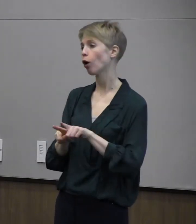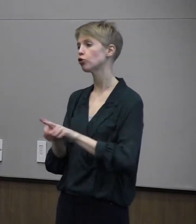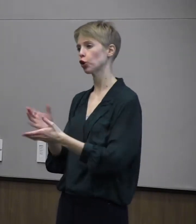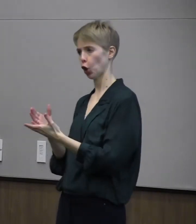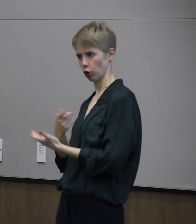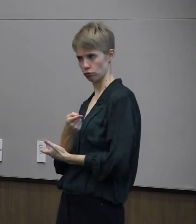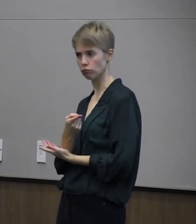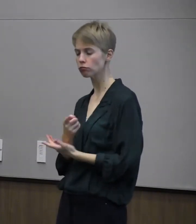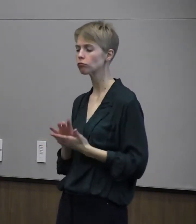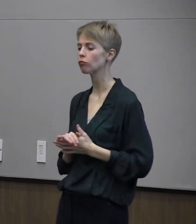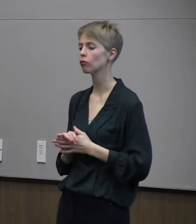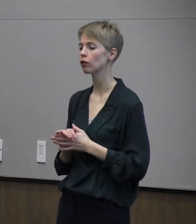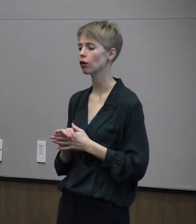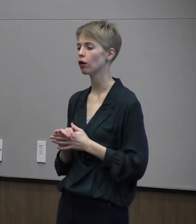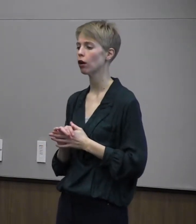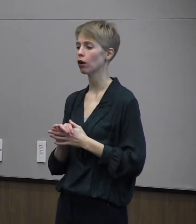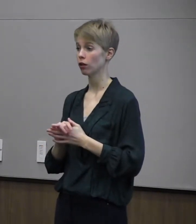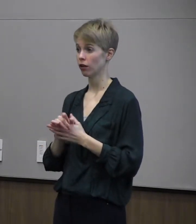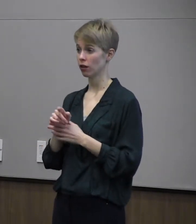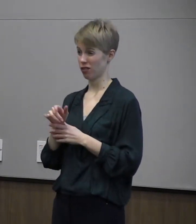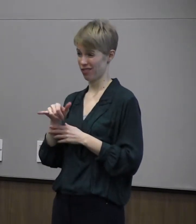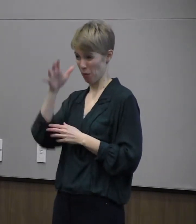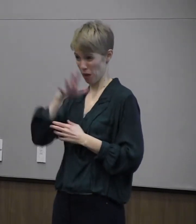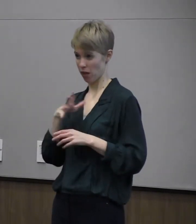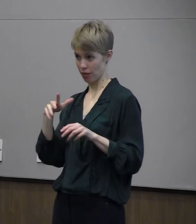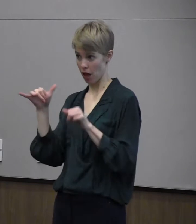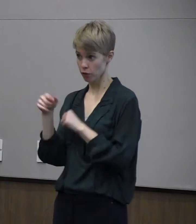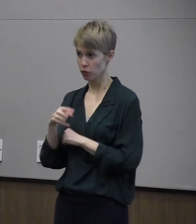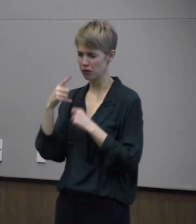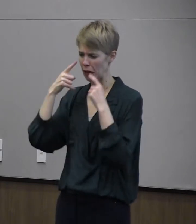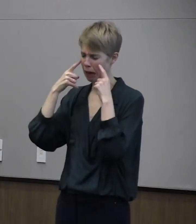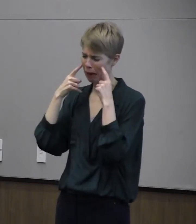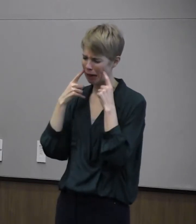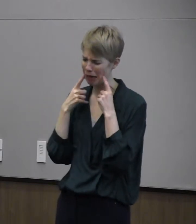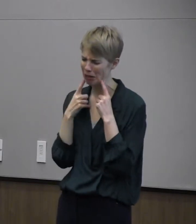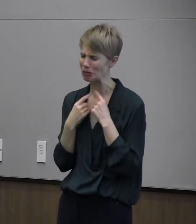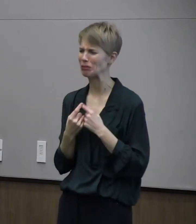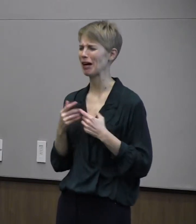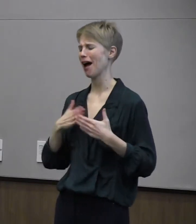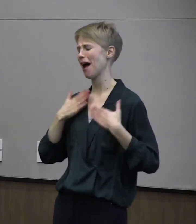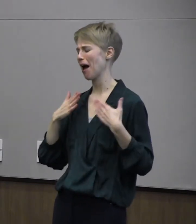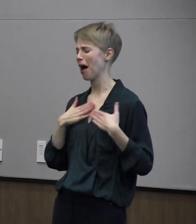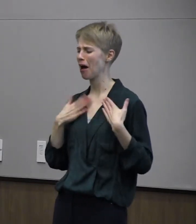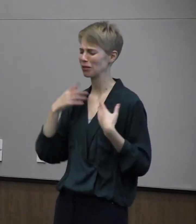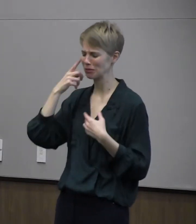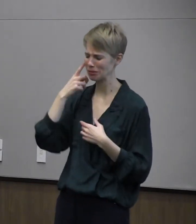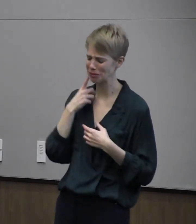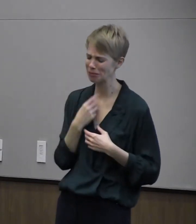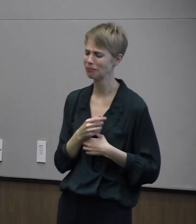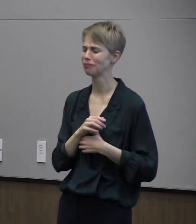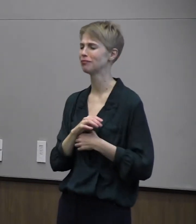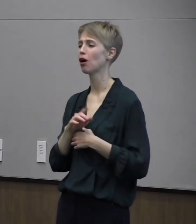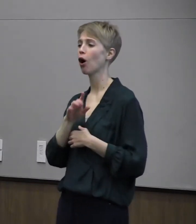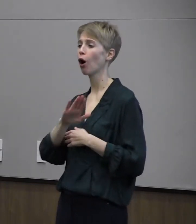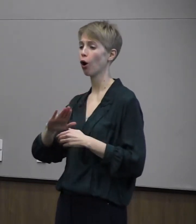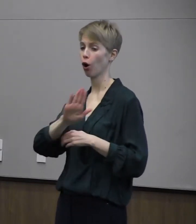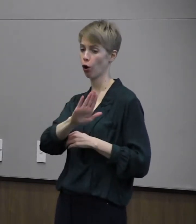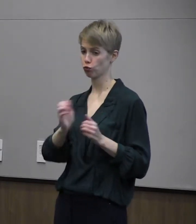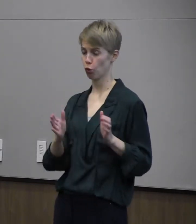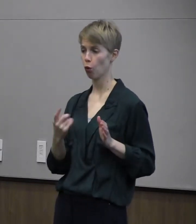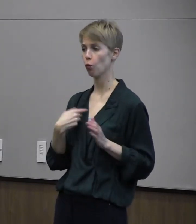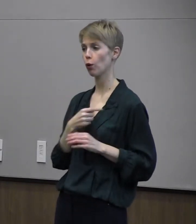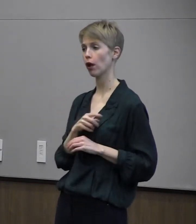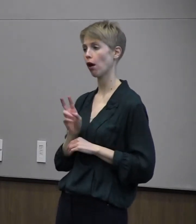Lizzie had a good old-fashioned cry. They were tears of pure joy. We went to her rooming house, and her landlady made her feel very much at